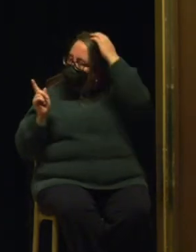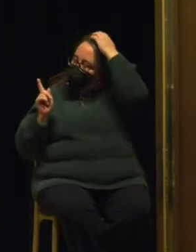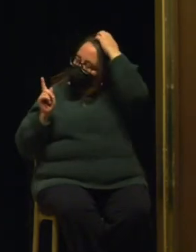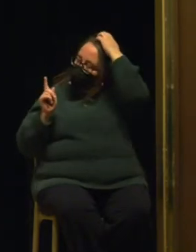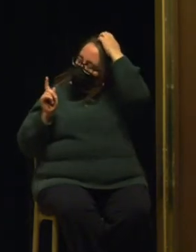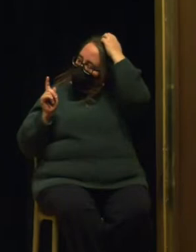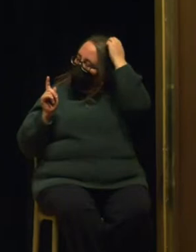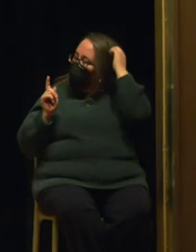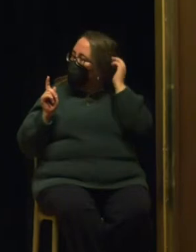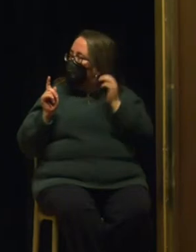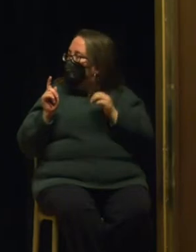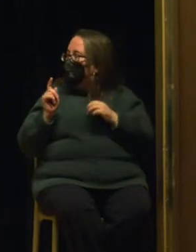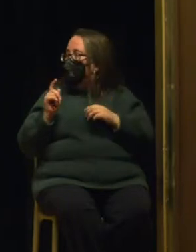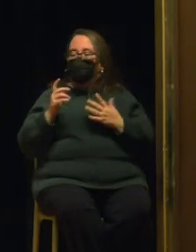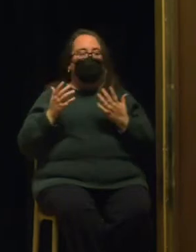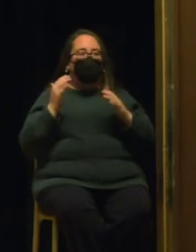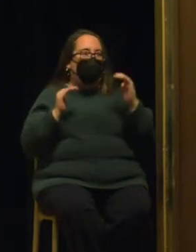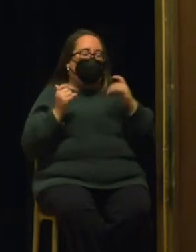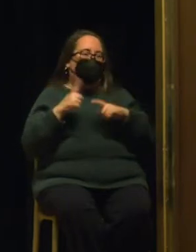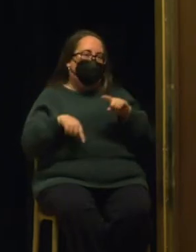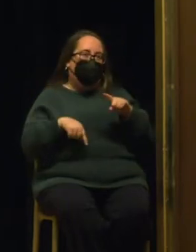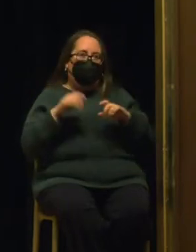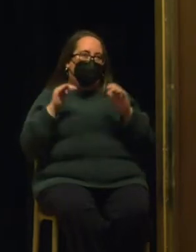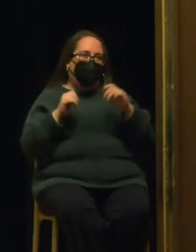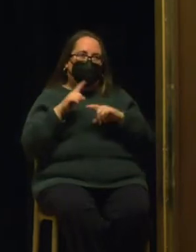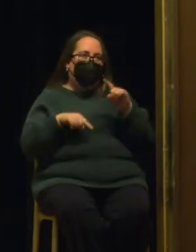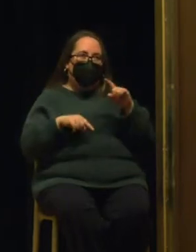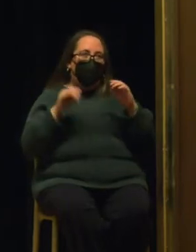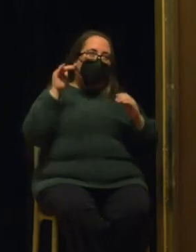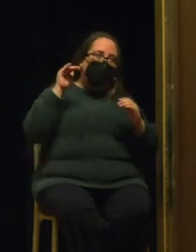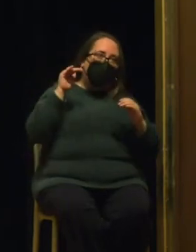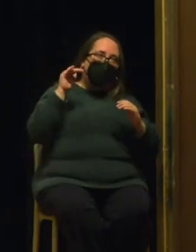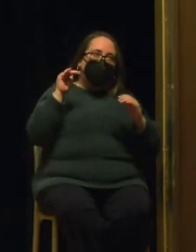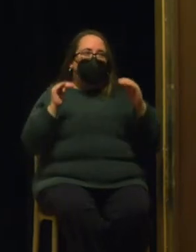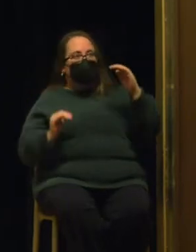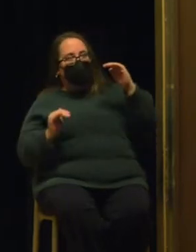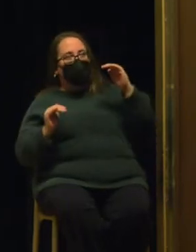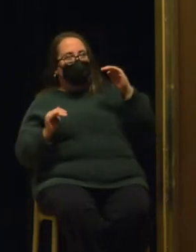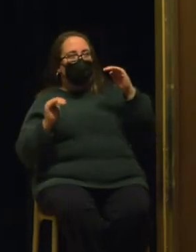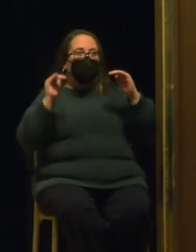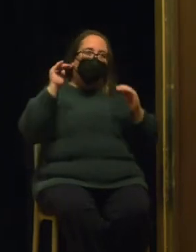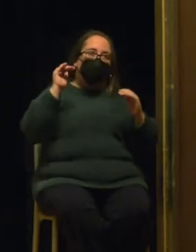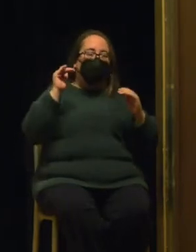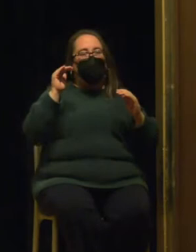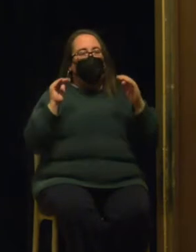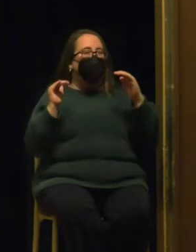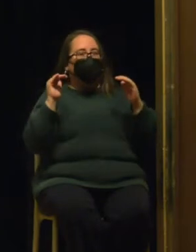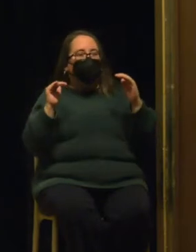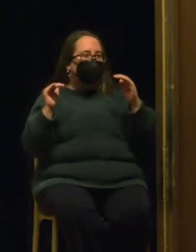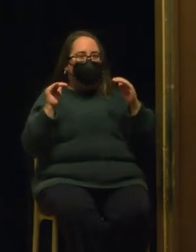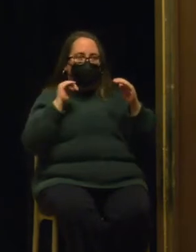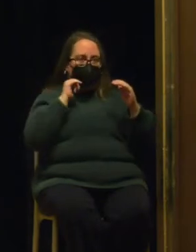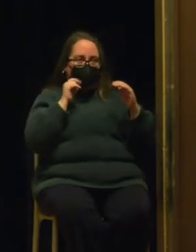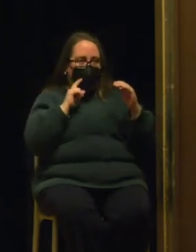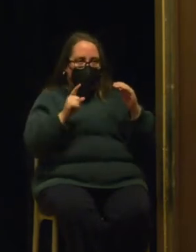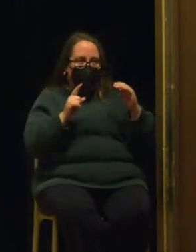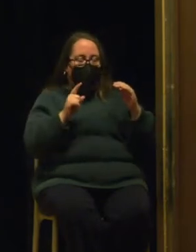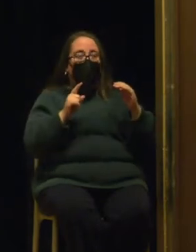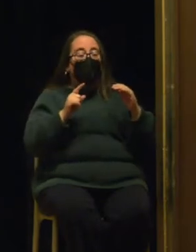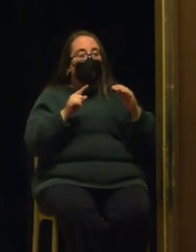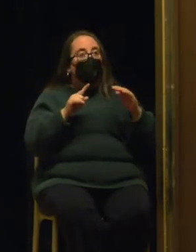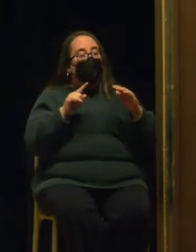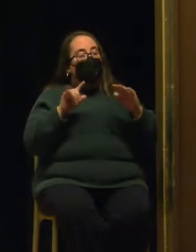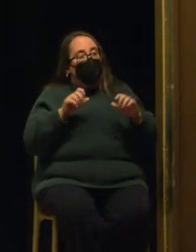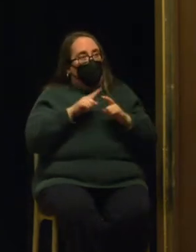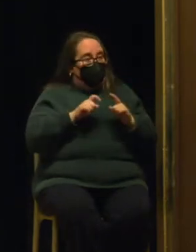realize is there's no balance. You're not going to find life-work balance. It doesn't exist. You're going to do what you have to do